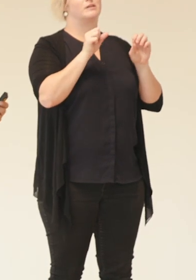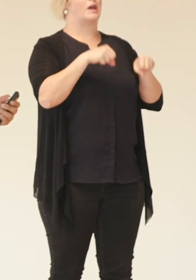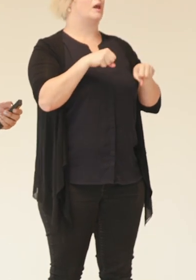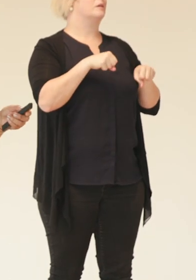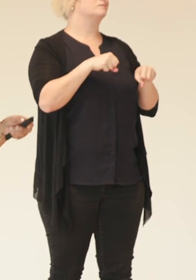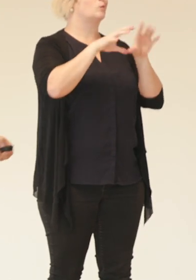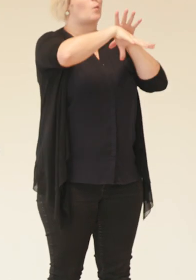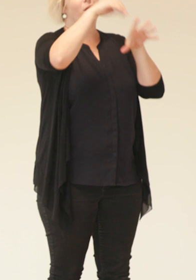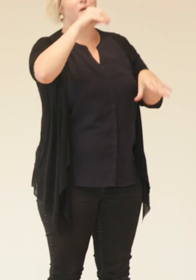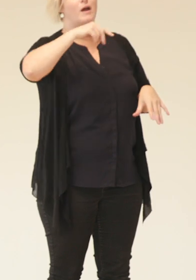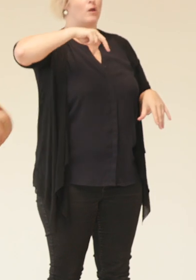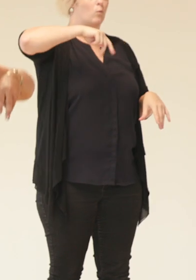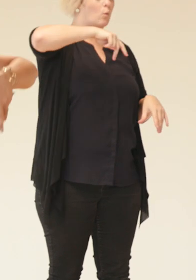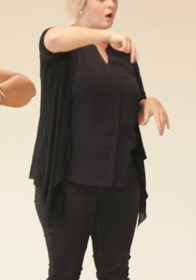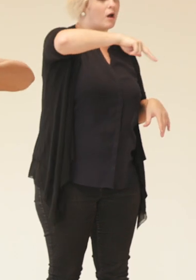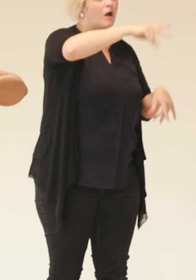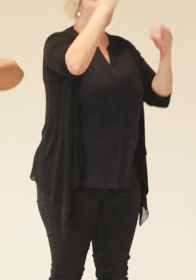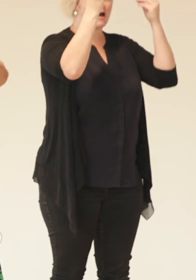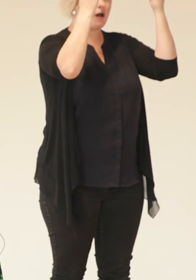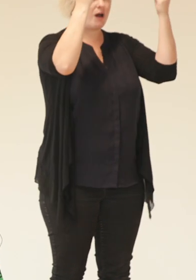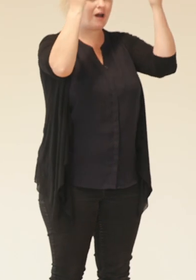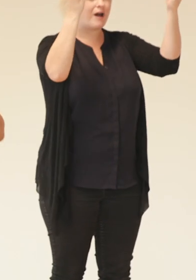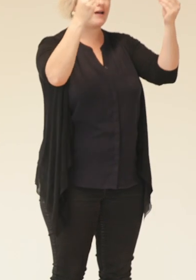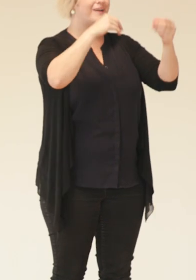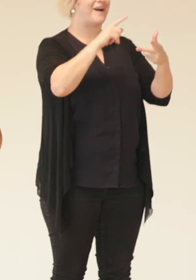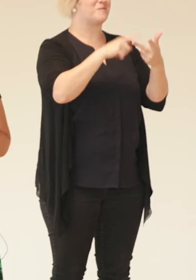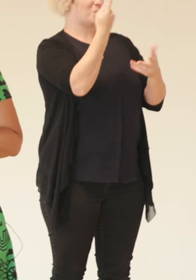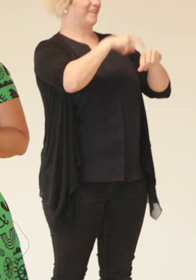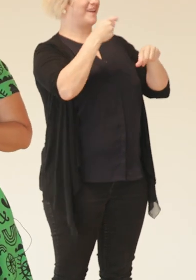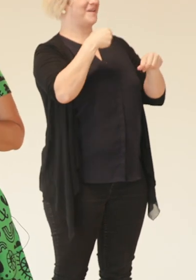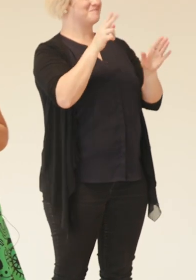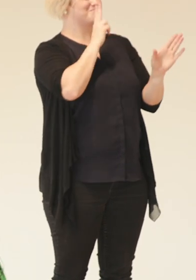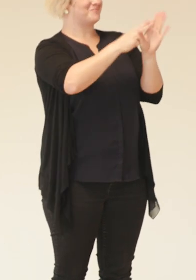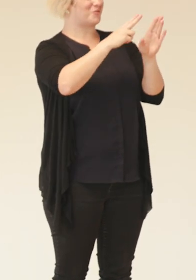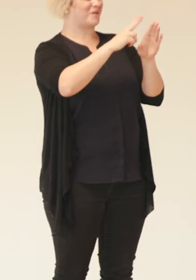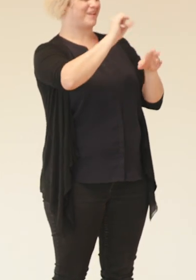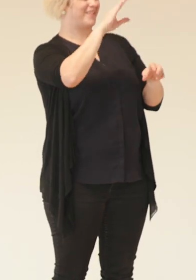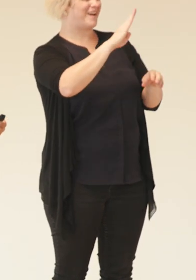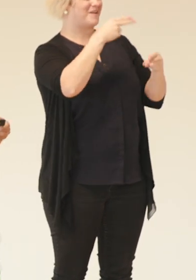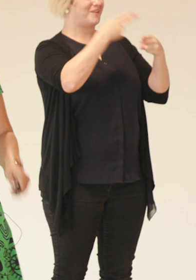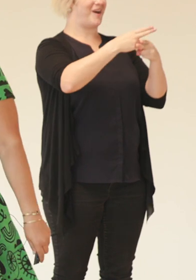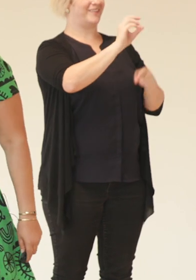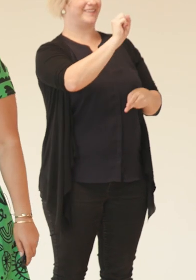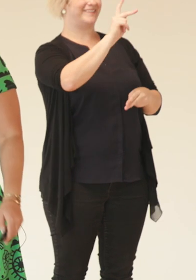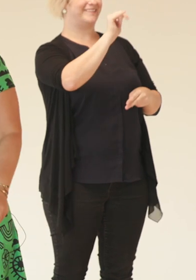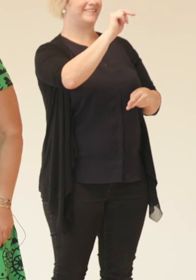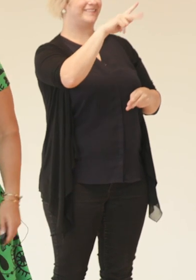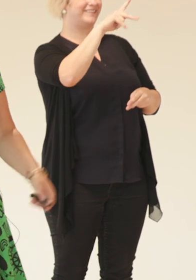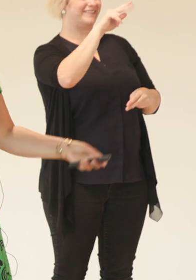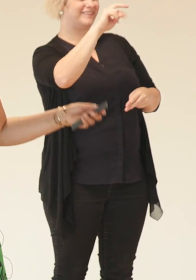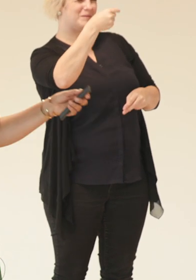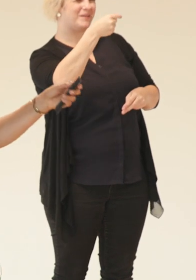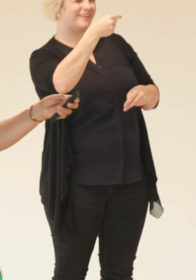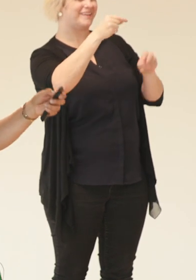Once I did like a skipping club, which means you go skipping. And I pay for this, so,